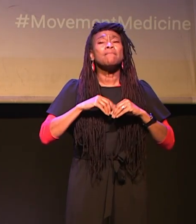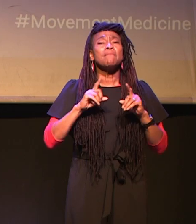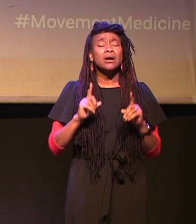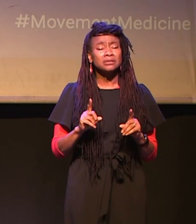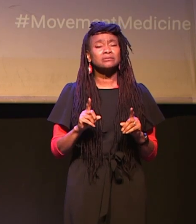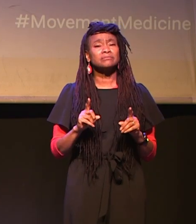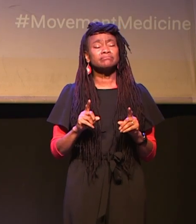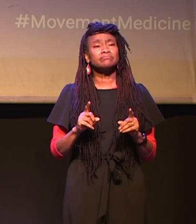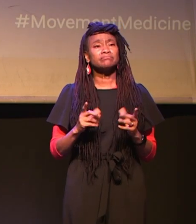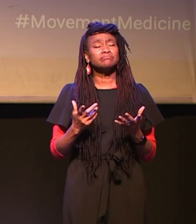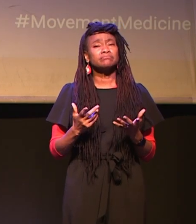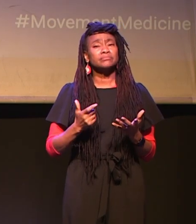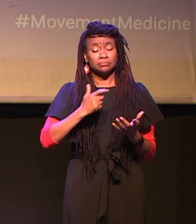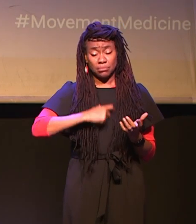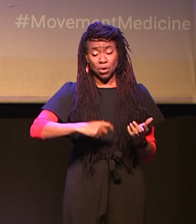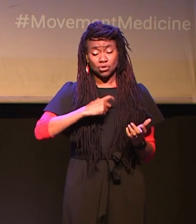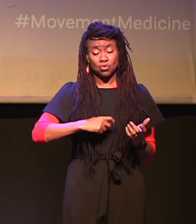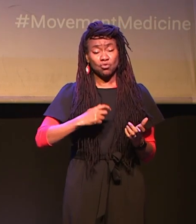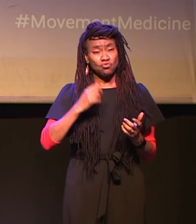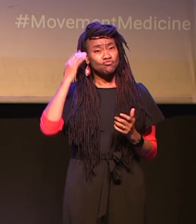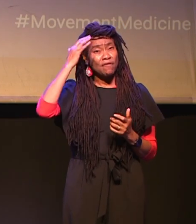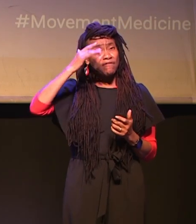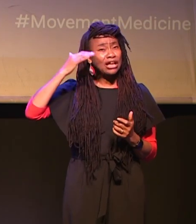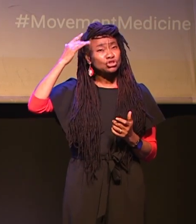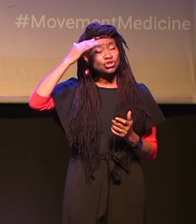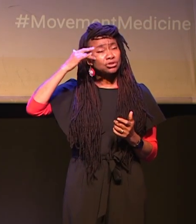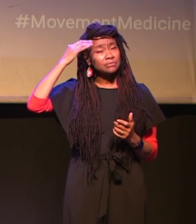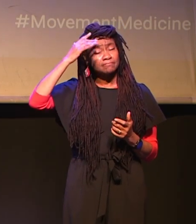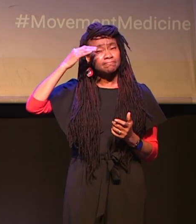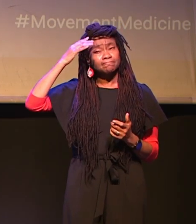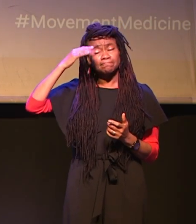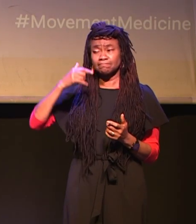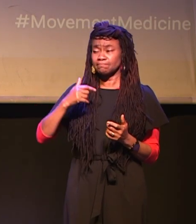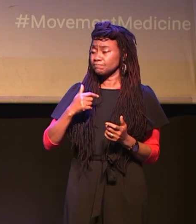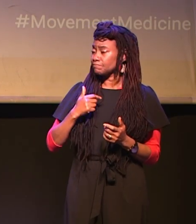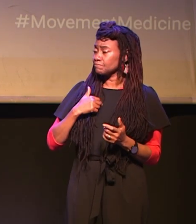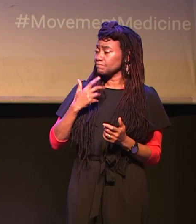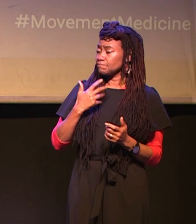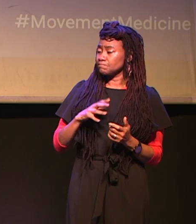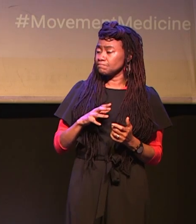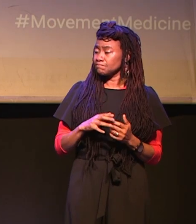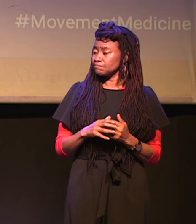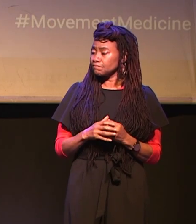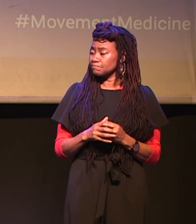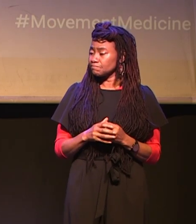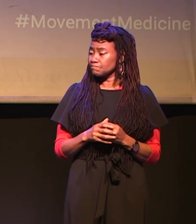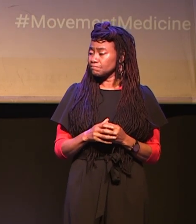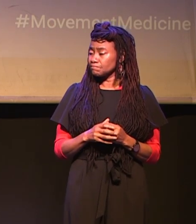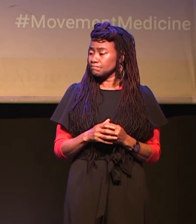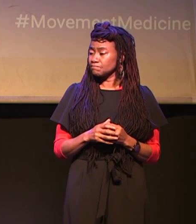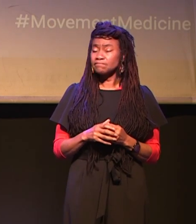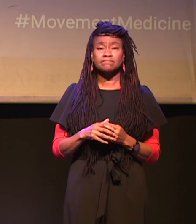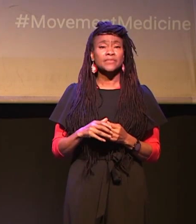a personal reflection, I did a transformative accountability process around a particular perpetrator